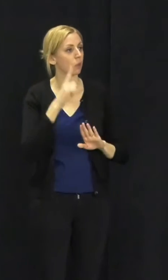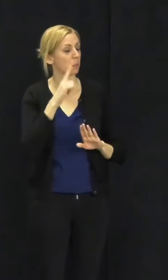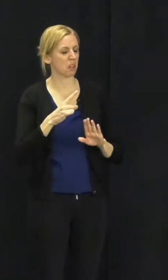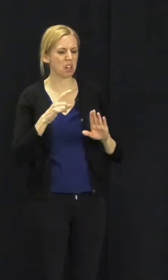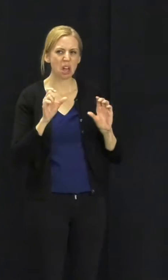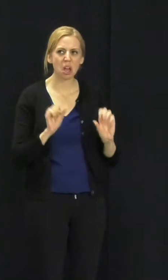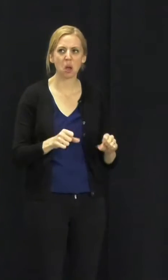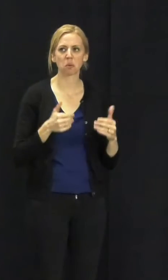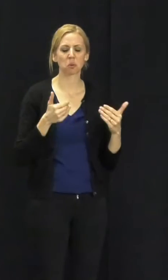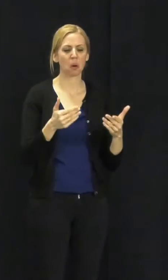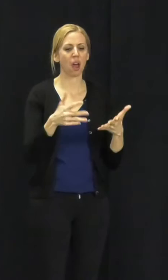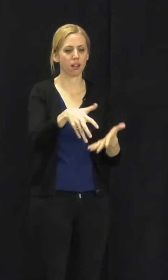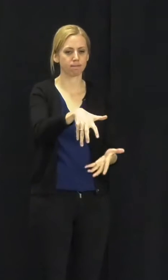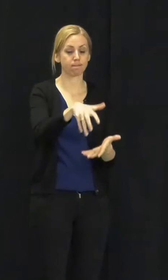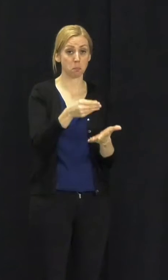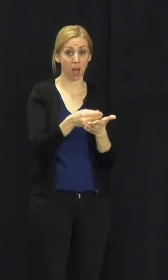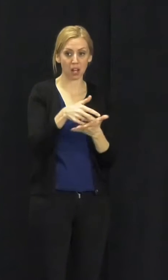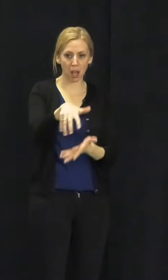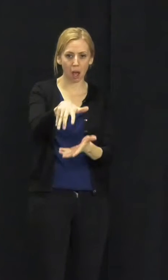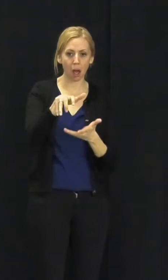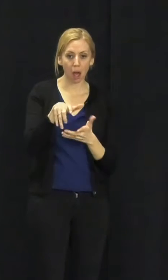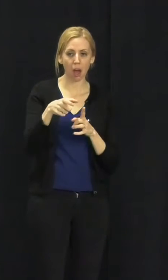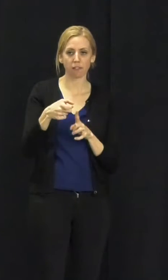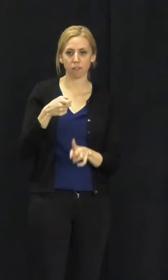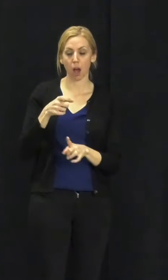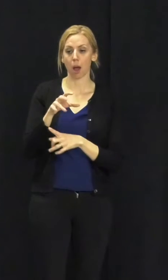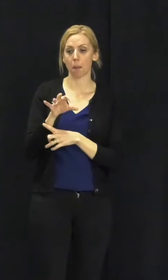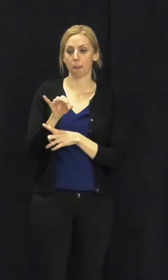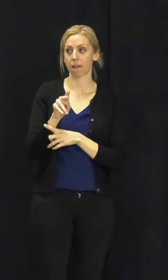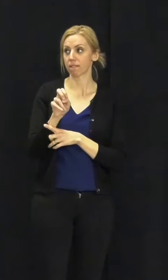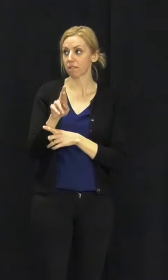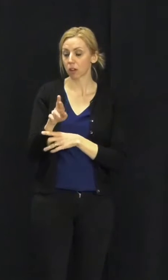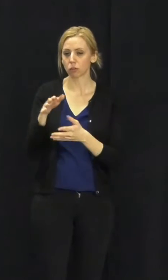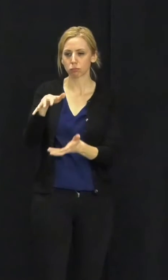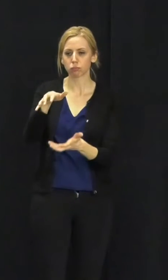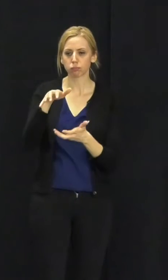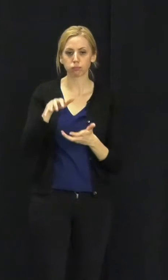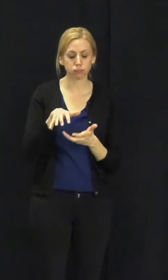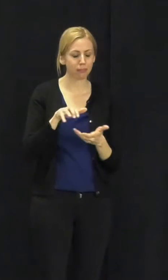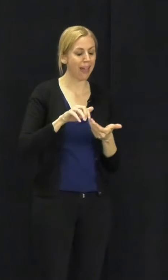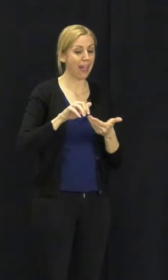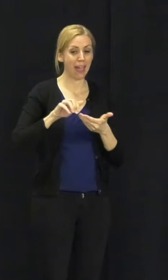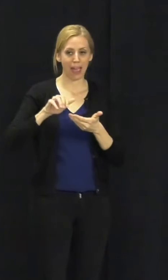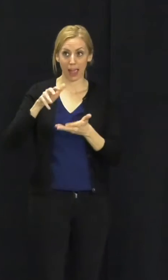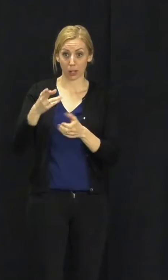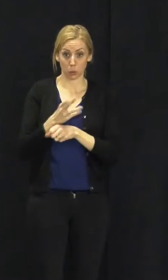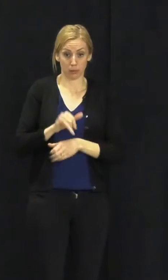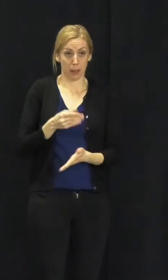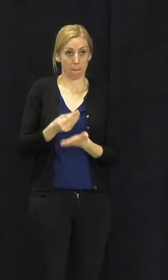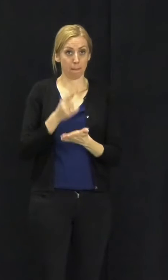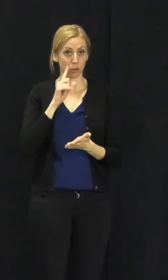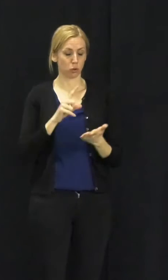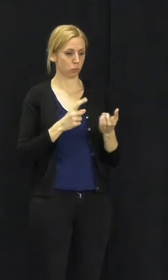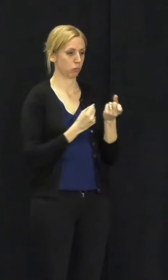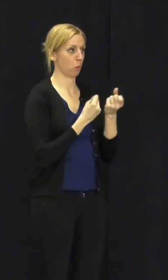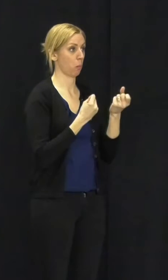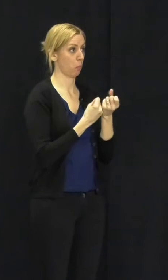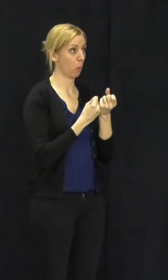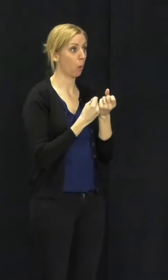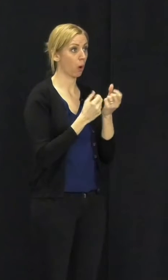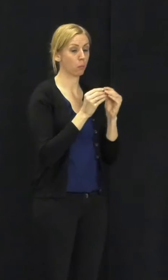NYSCA was the very first state arts council to be founded in this country. It was founded in 1960, and it was the model